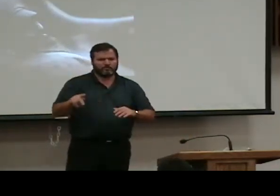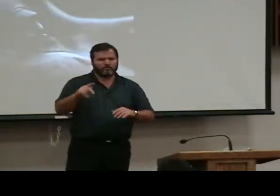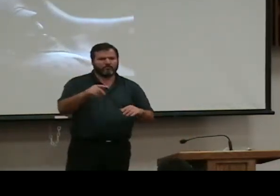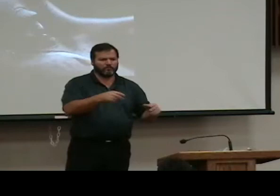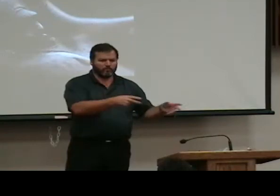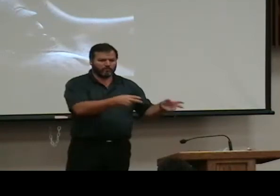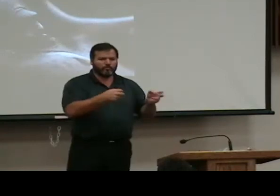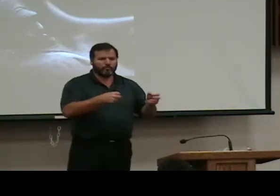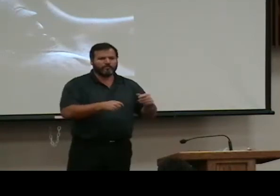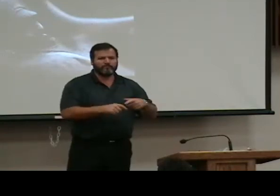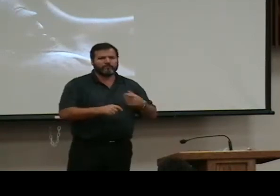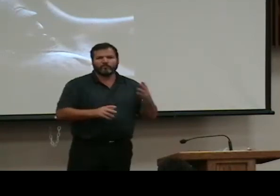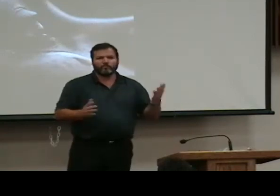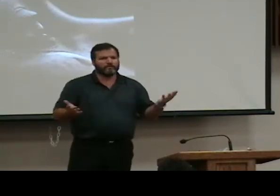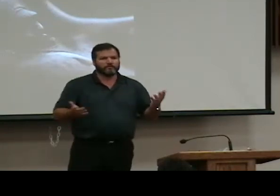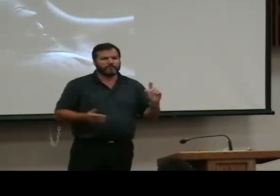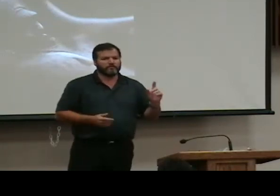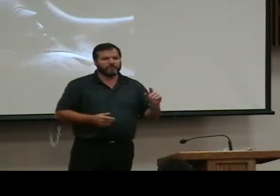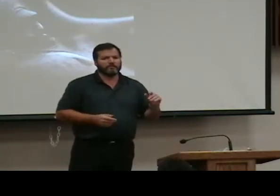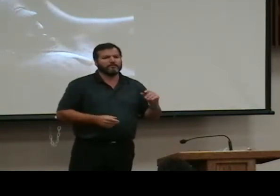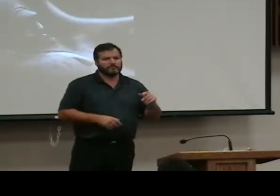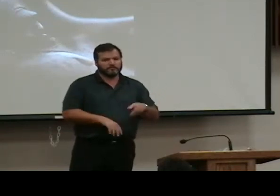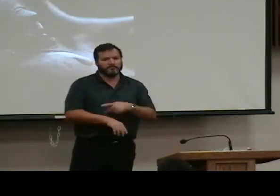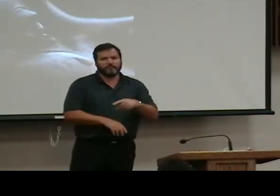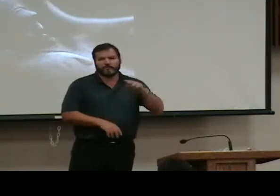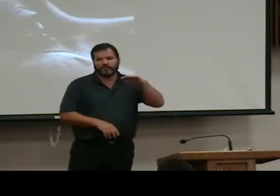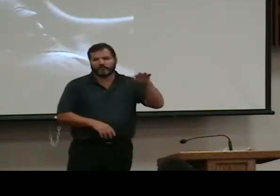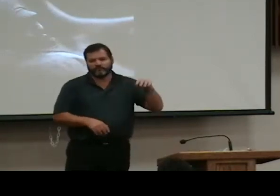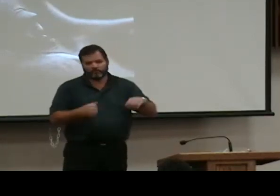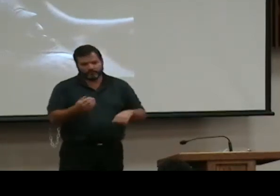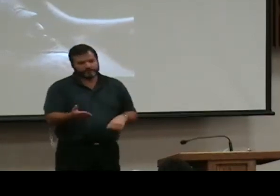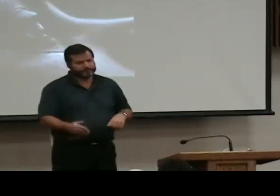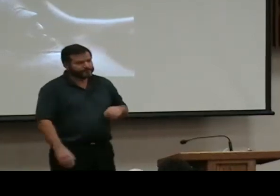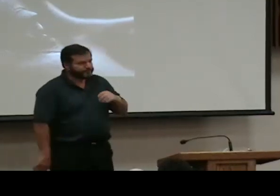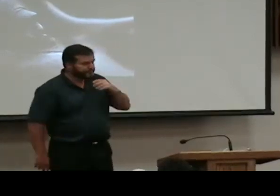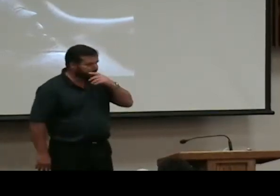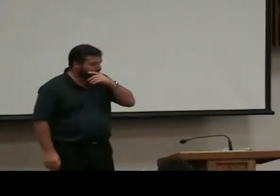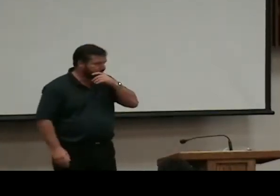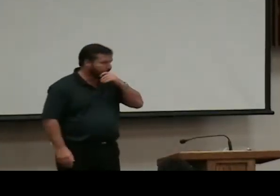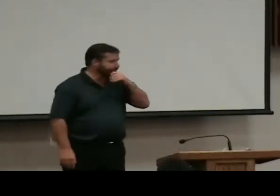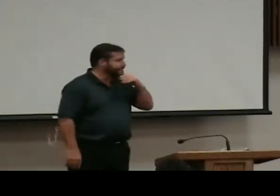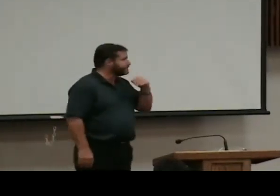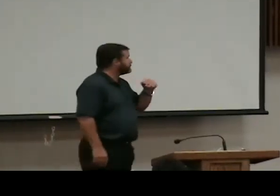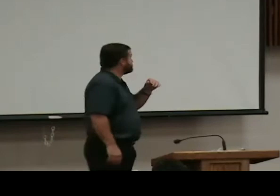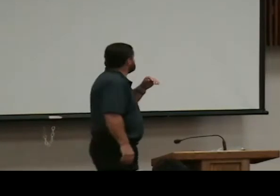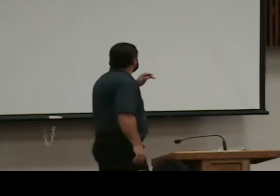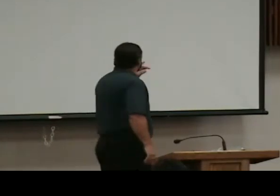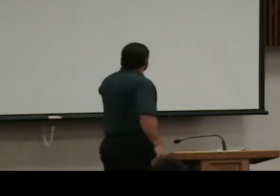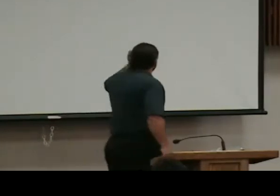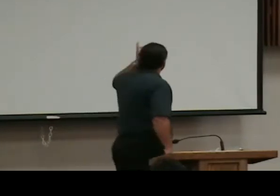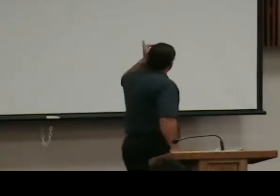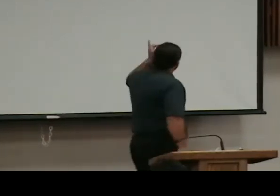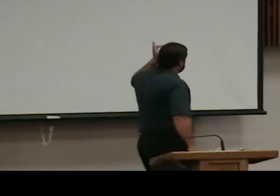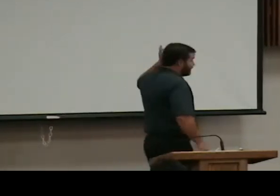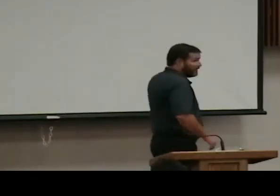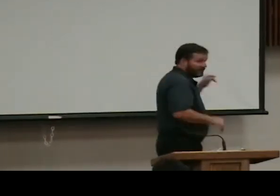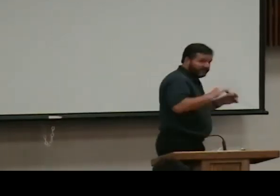What's Paul quoting from? Where did that come from? Psalm 55. Oh, 44. missed it.